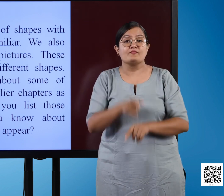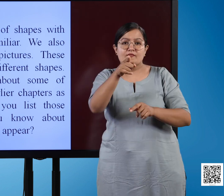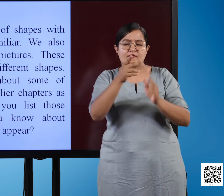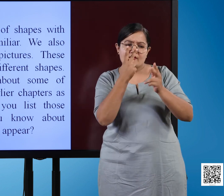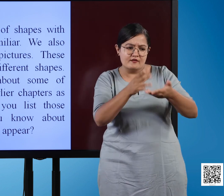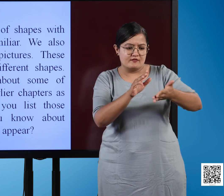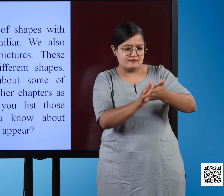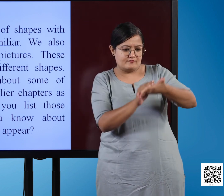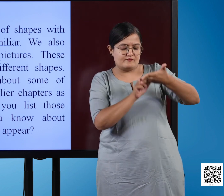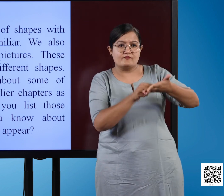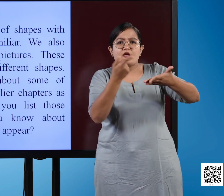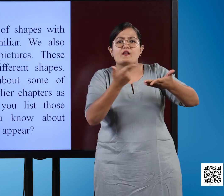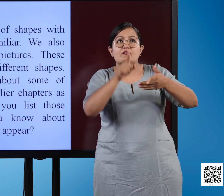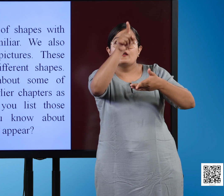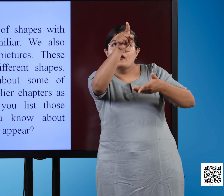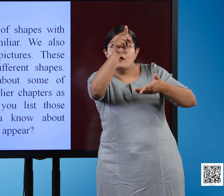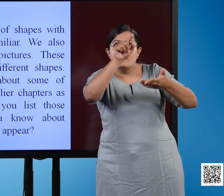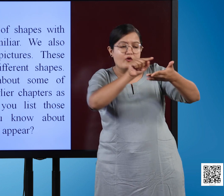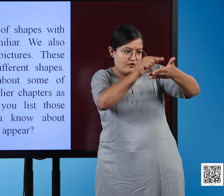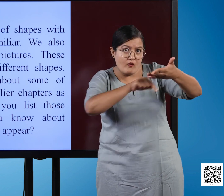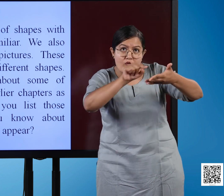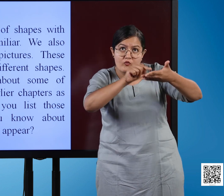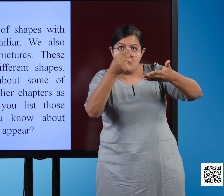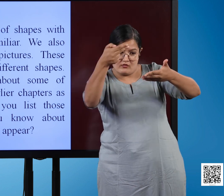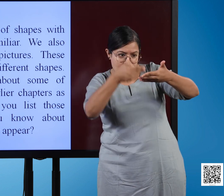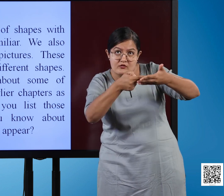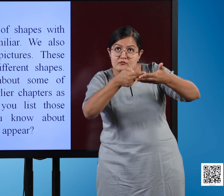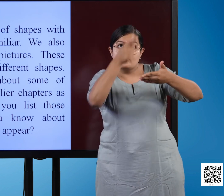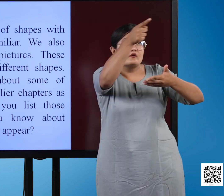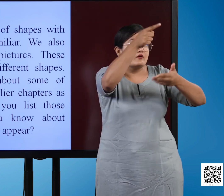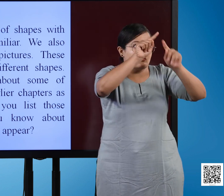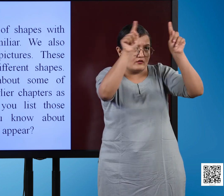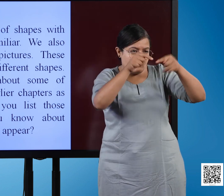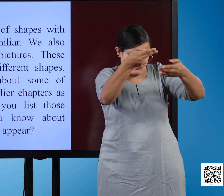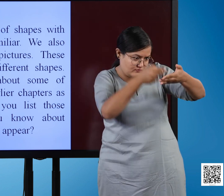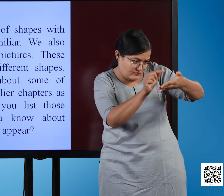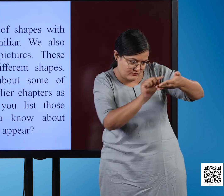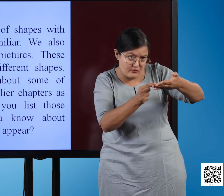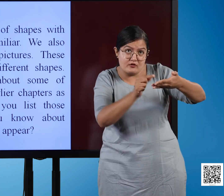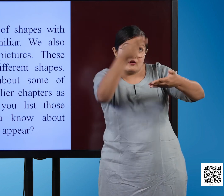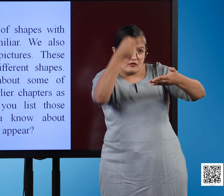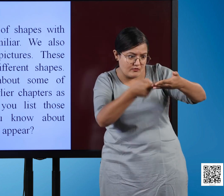Why don't you list those shapes that you know about along with how they appear?